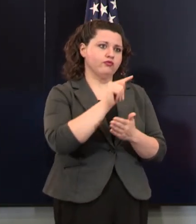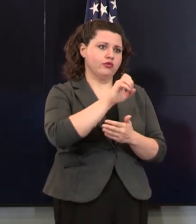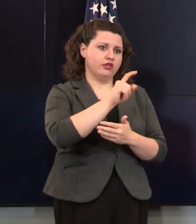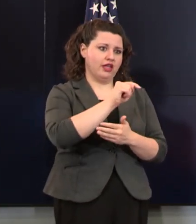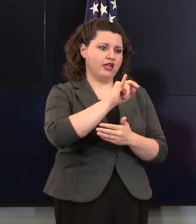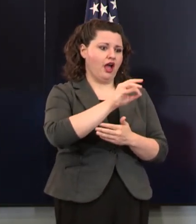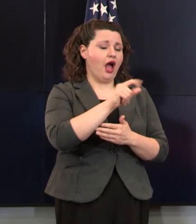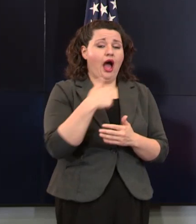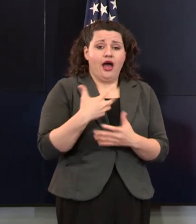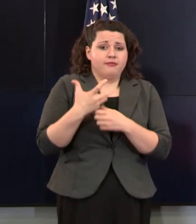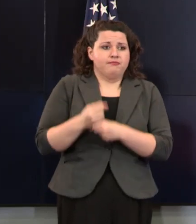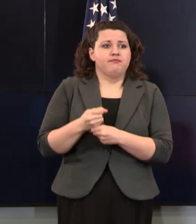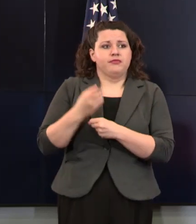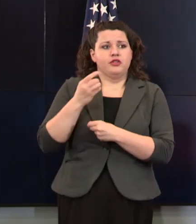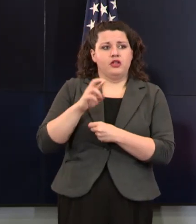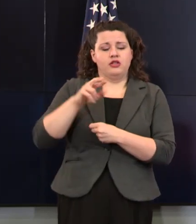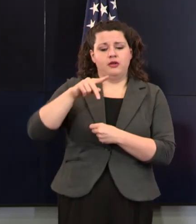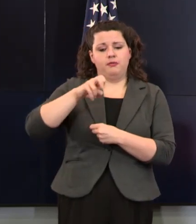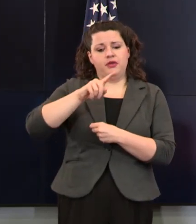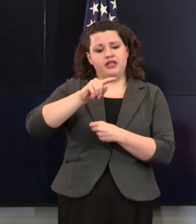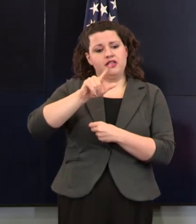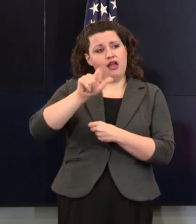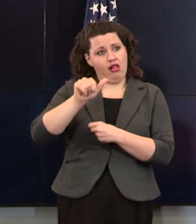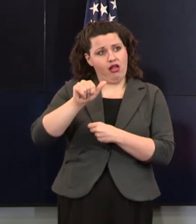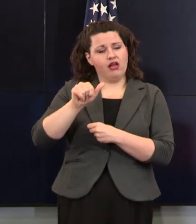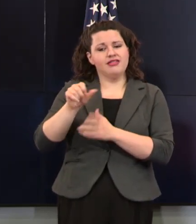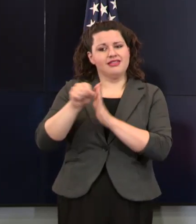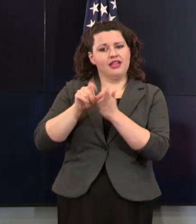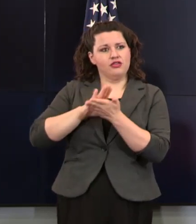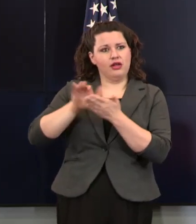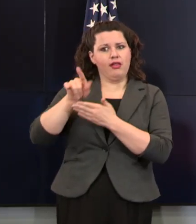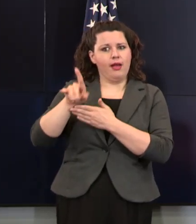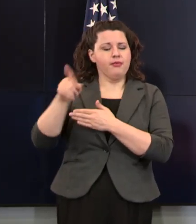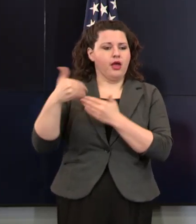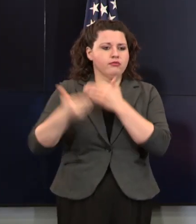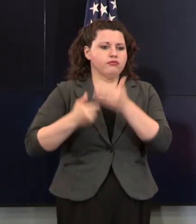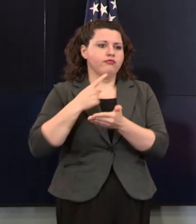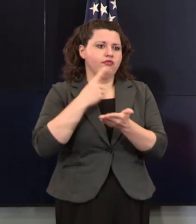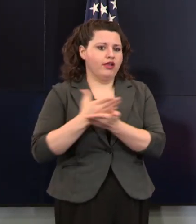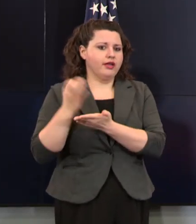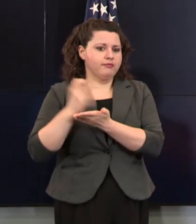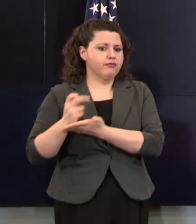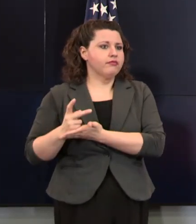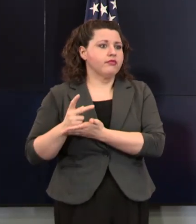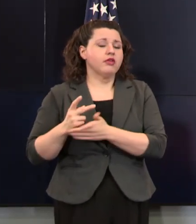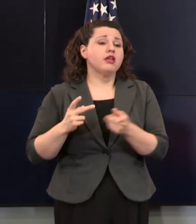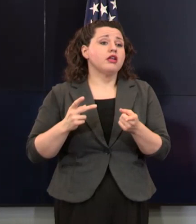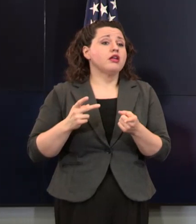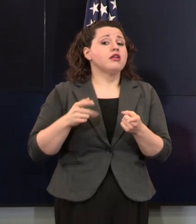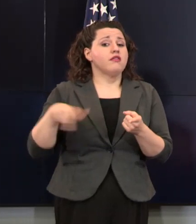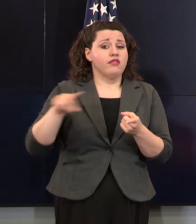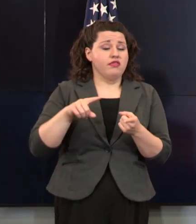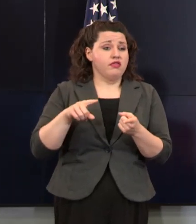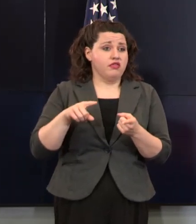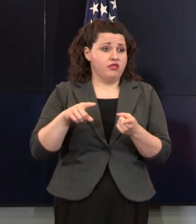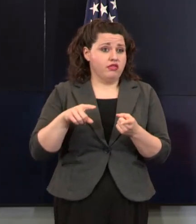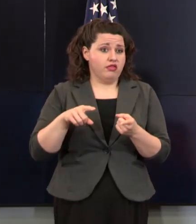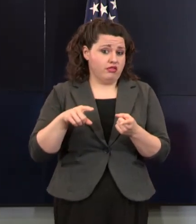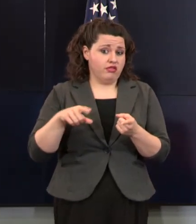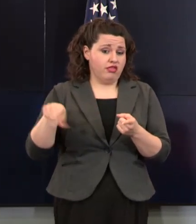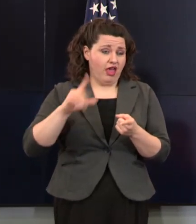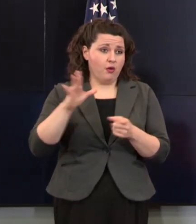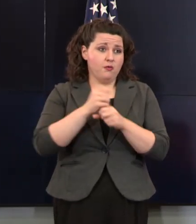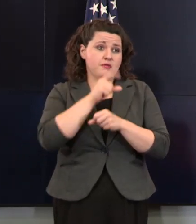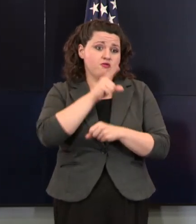Dr. Pintella and the state hygienic lab to complete the process. They're not gonna validate it until they're, as Sarah